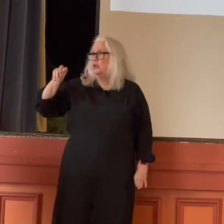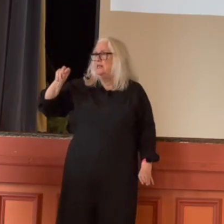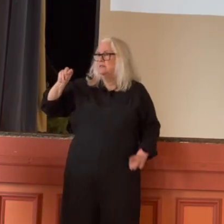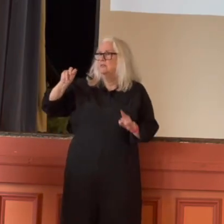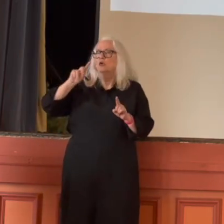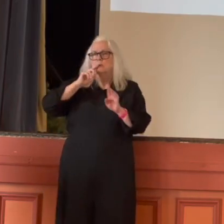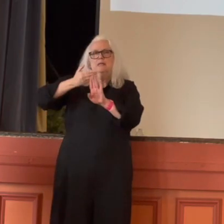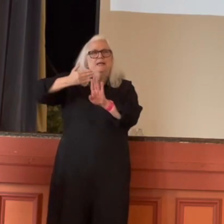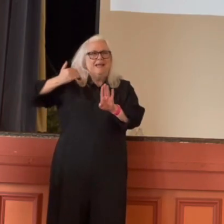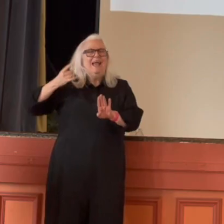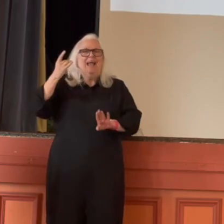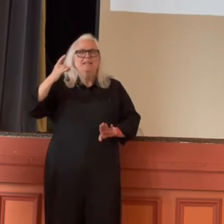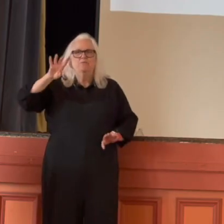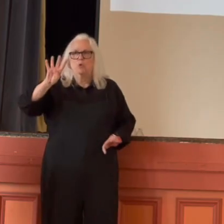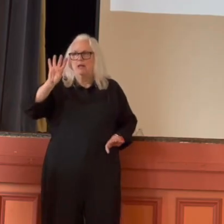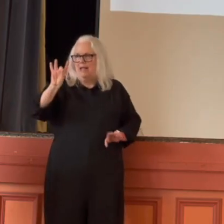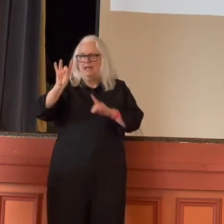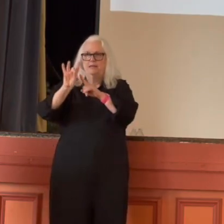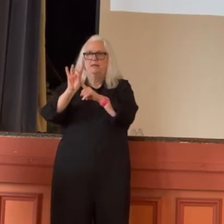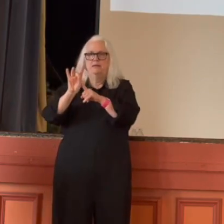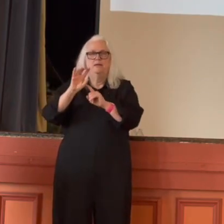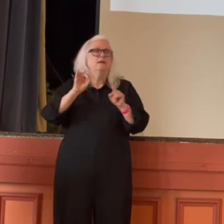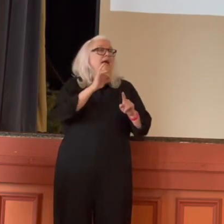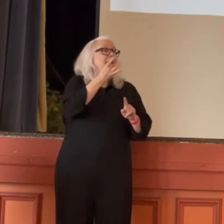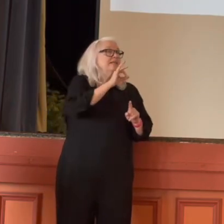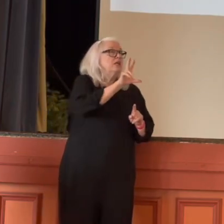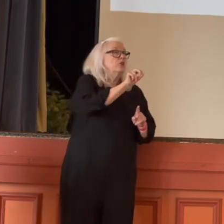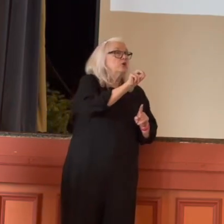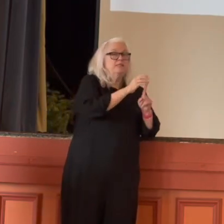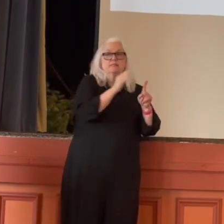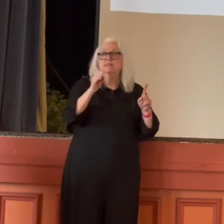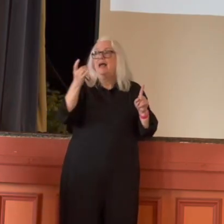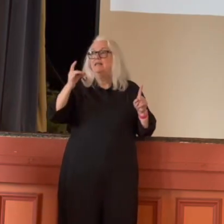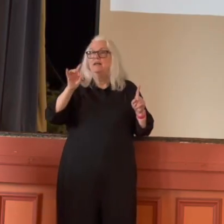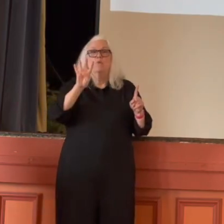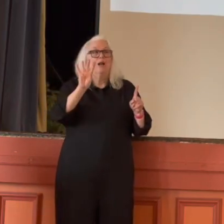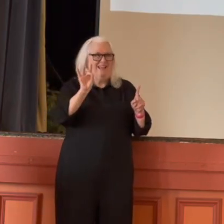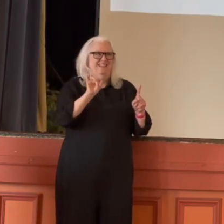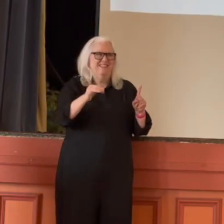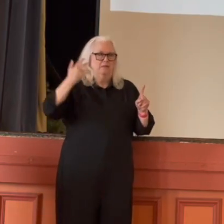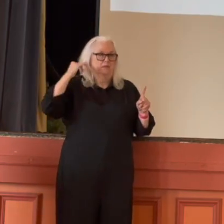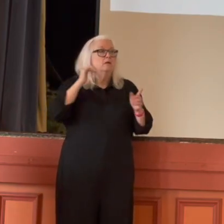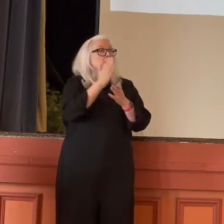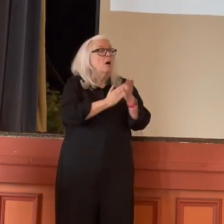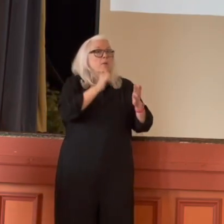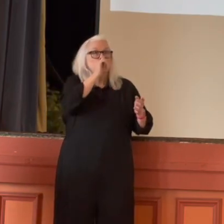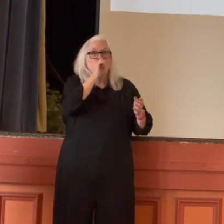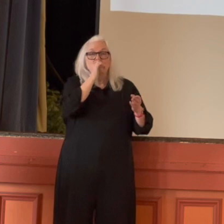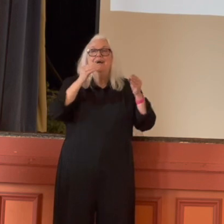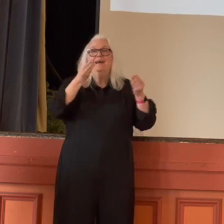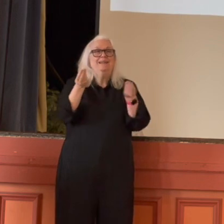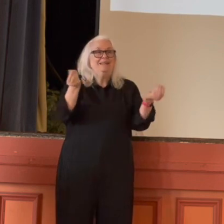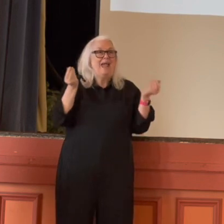back to 1848. Between 1848 and the 1830s, there was a period when some private landowners put in their